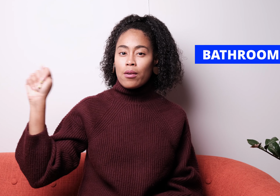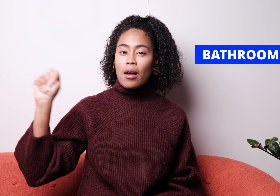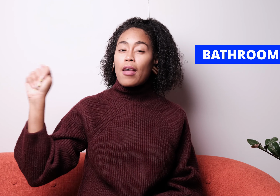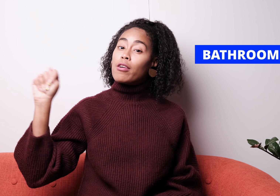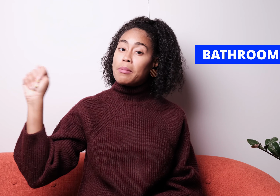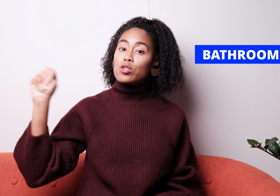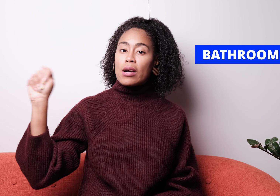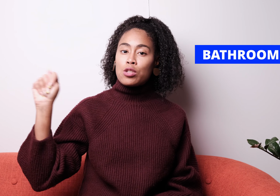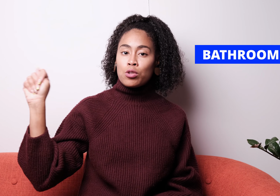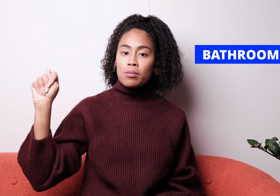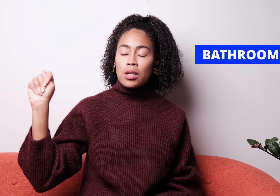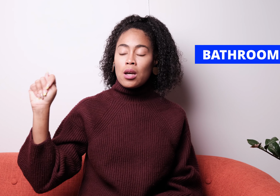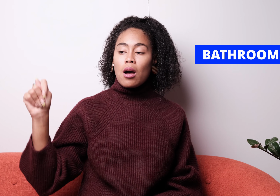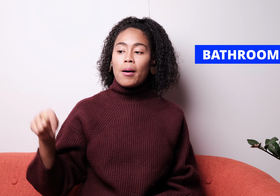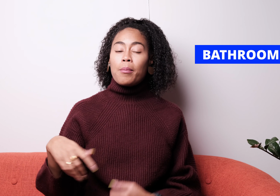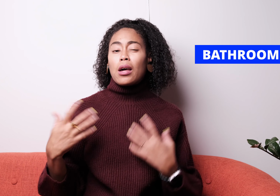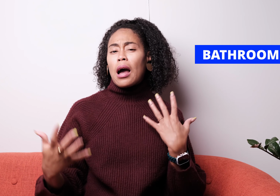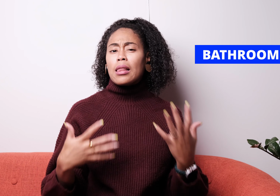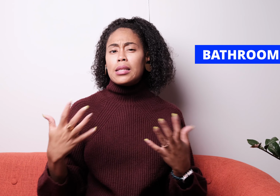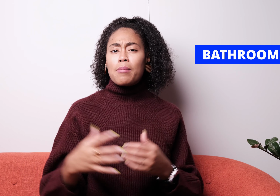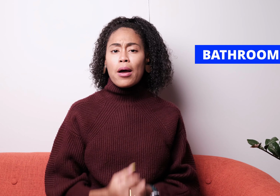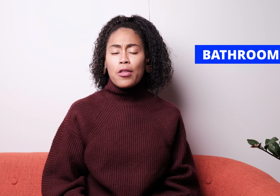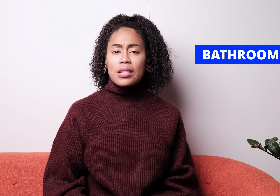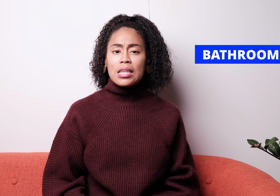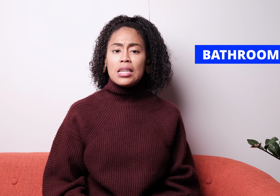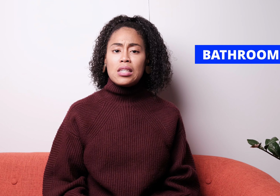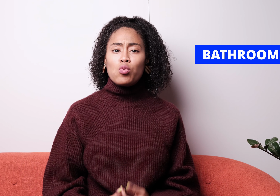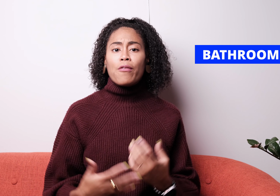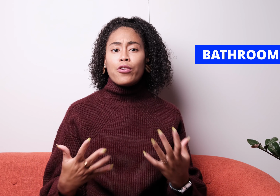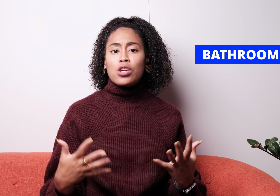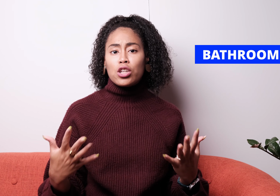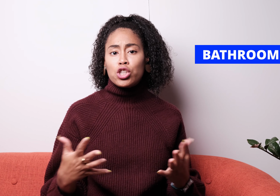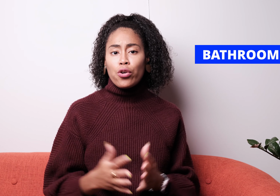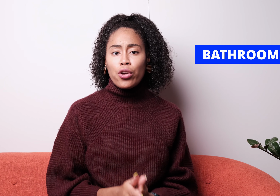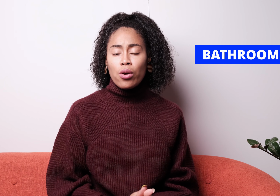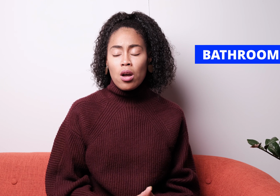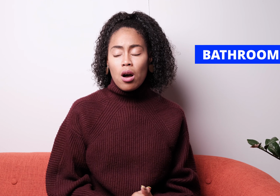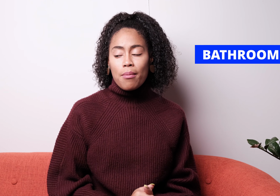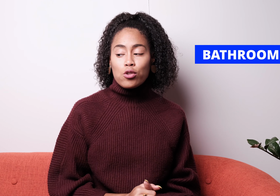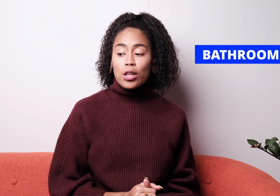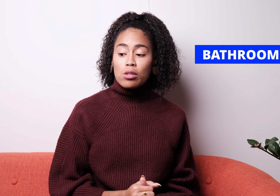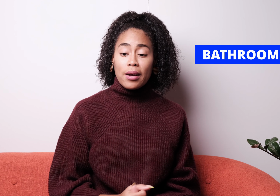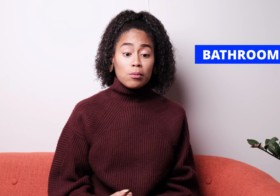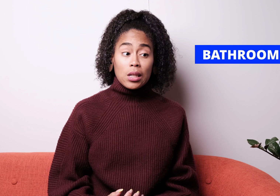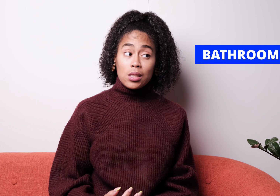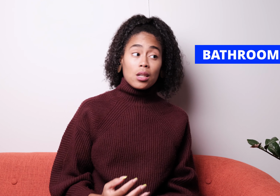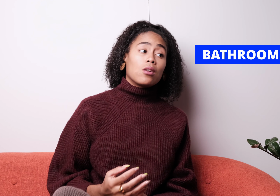And that really means restroom. But I liked it better. I think it's the easiest way for your child to show you than trying to use the bathroom. Like I said, I don't even